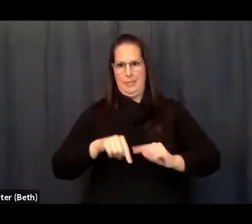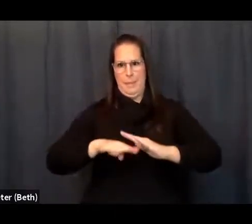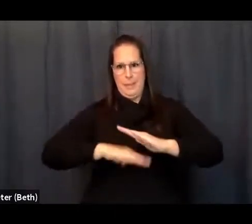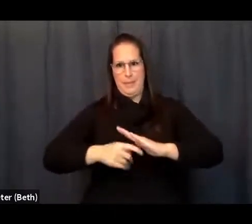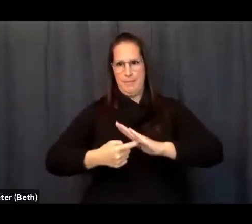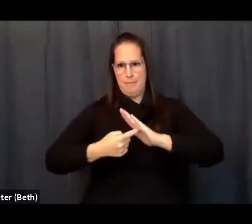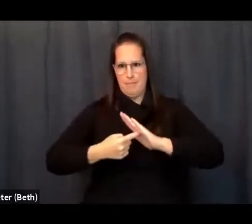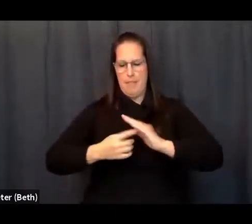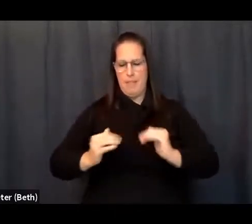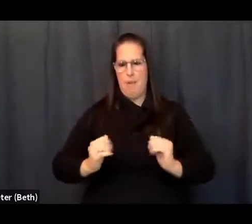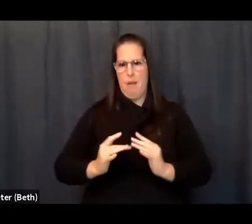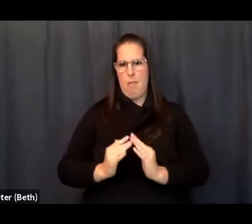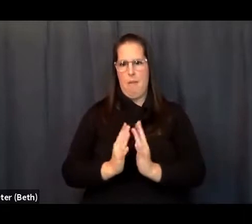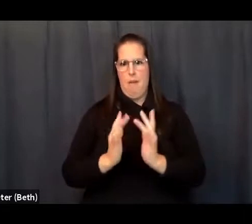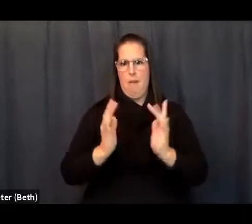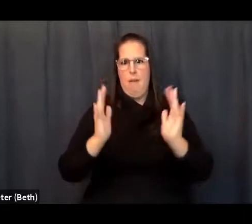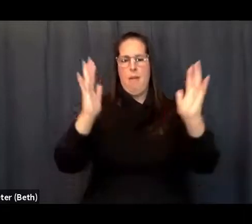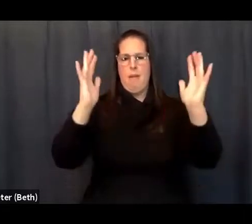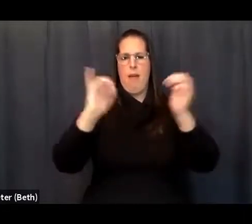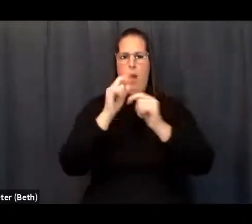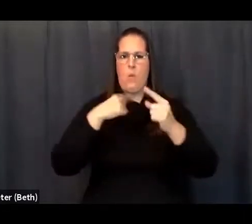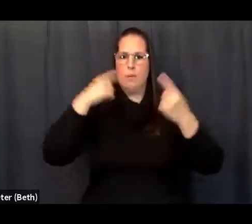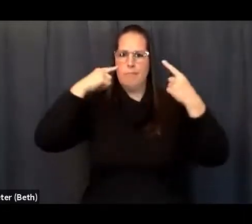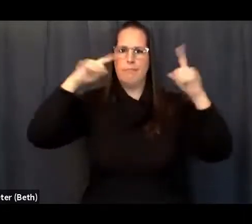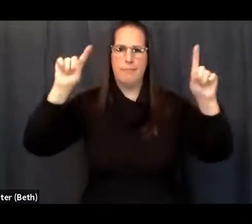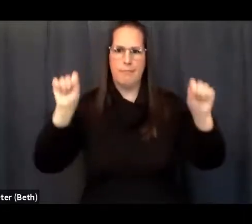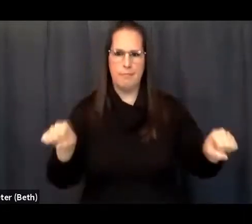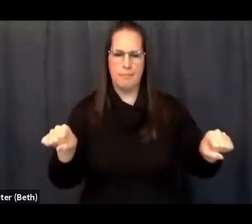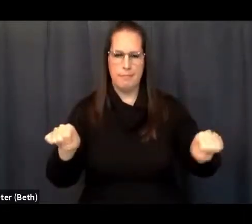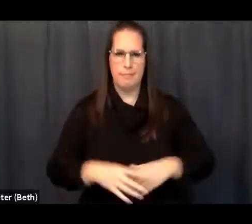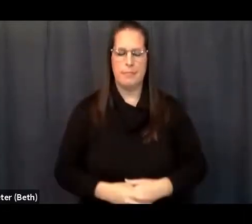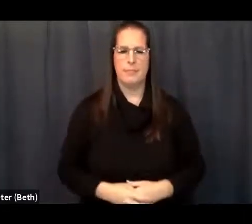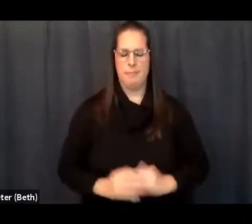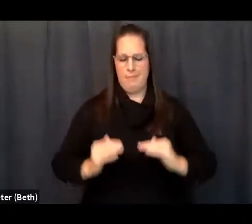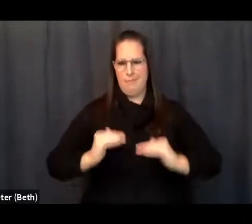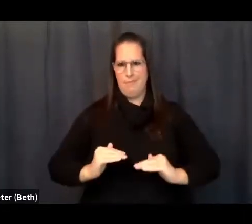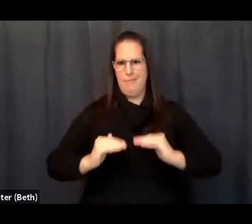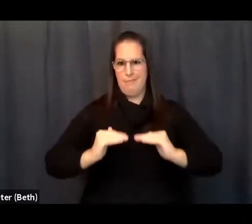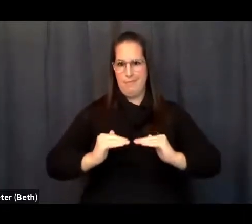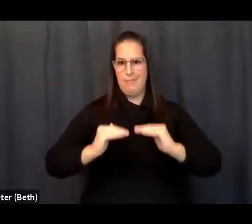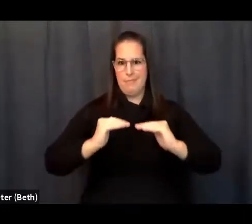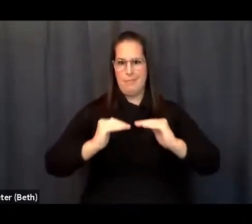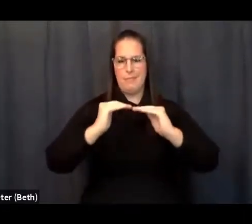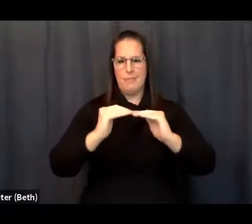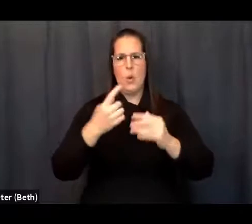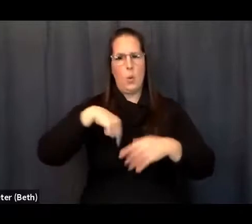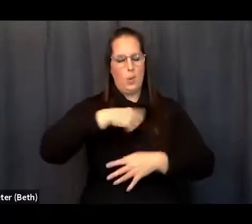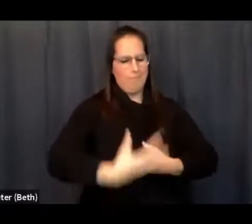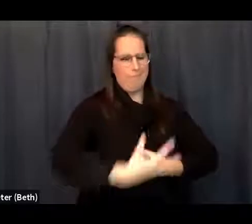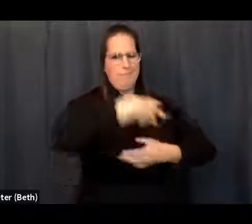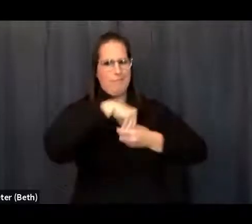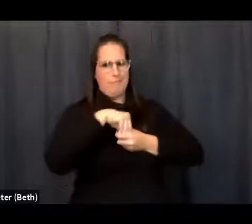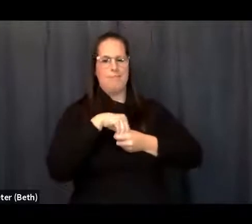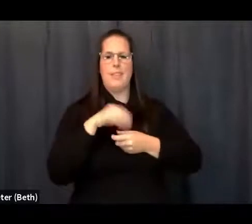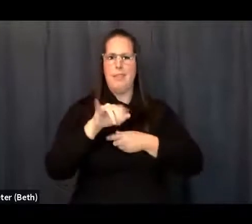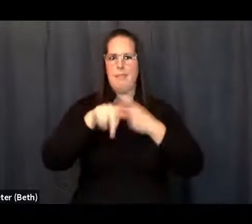to here. And if we use each step of it is utilizing the inclusion language.